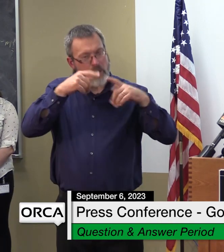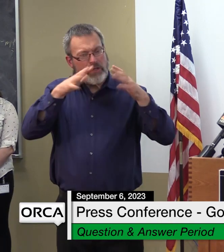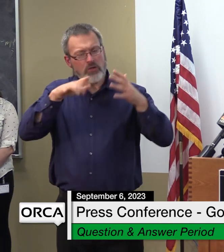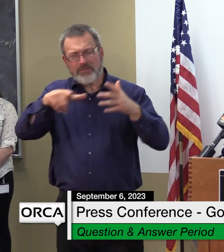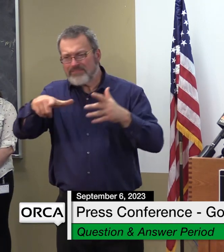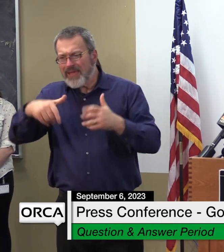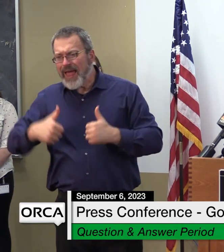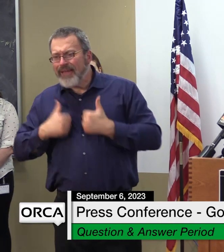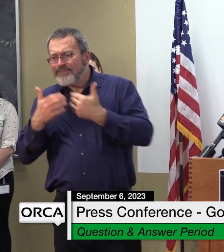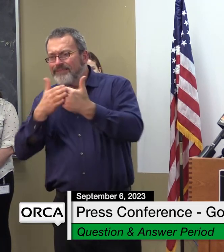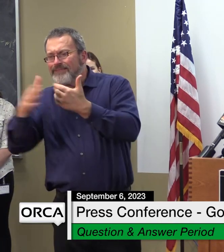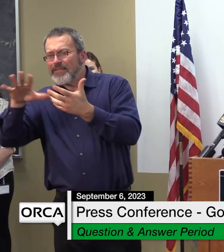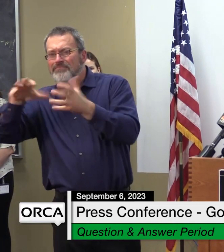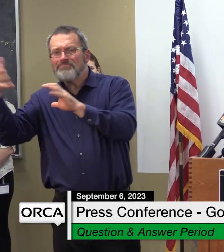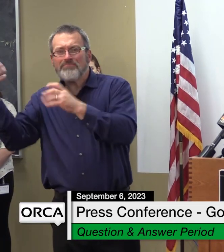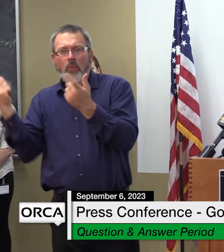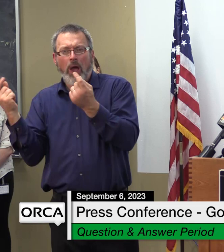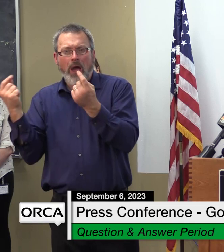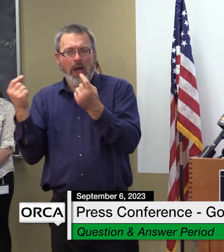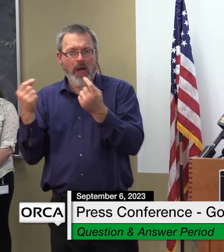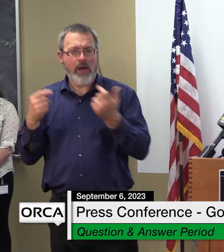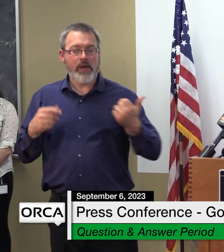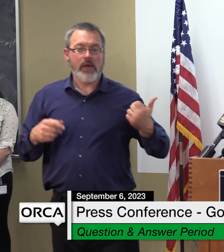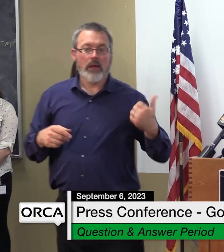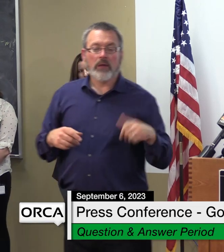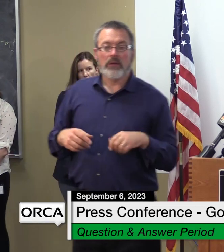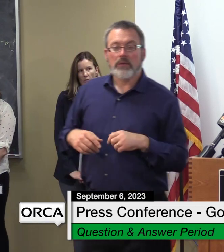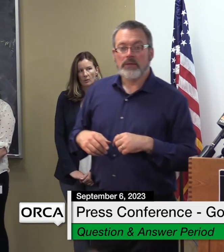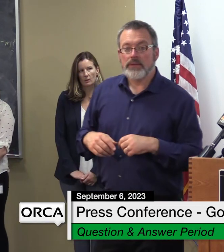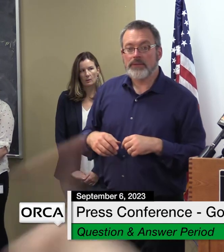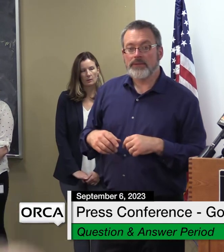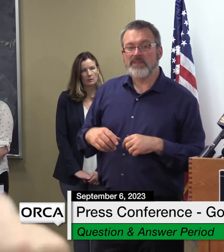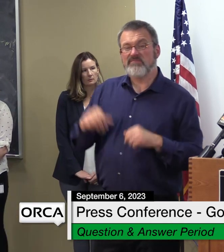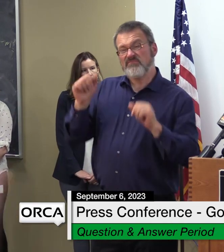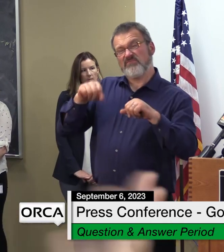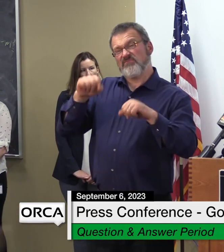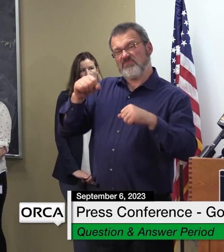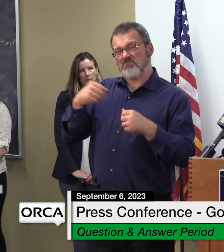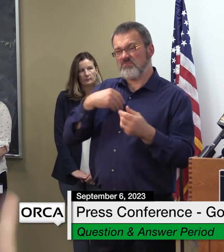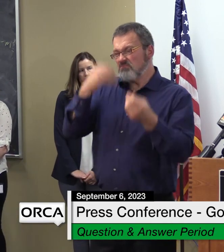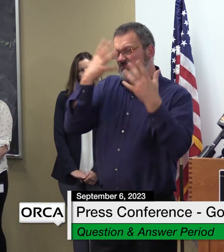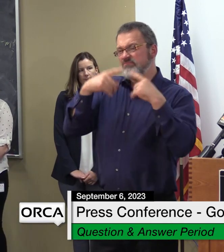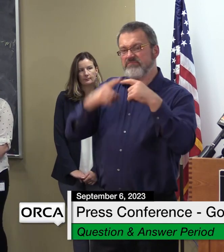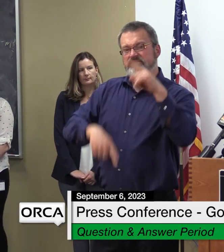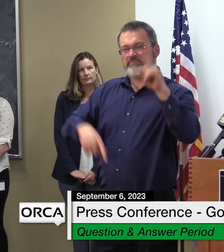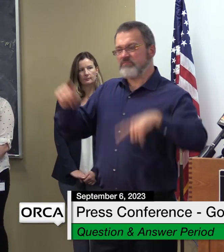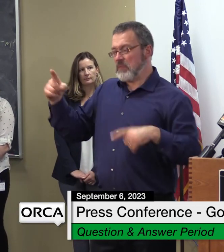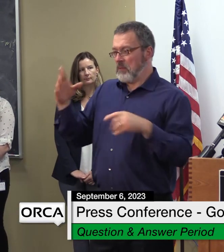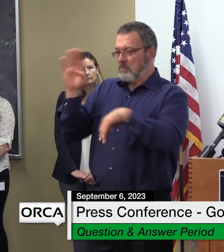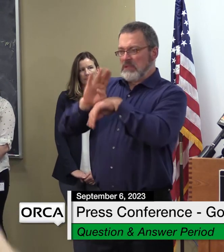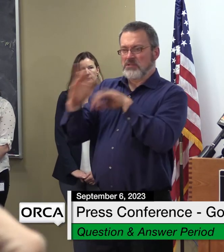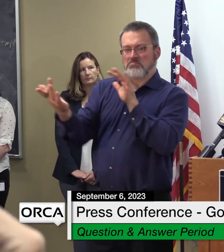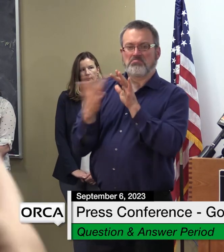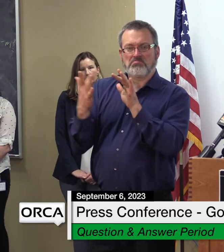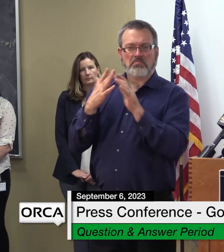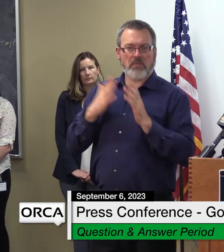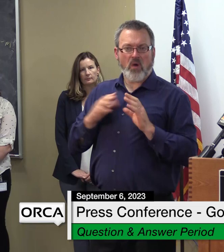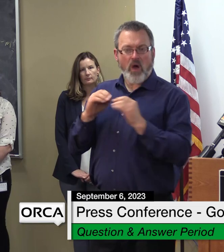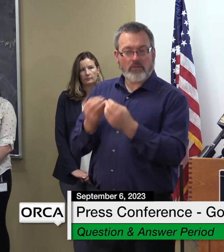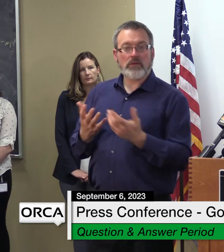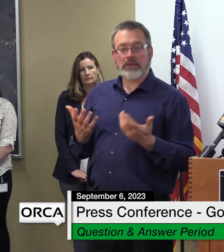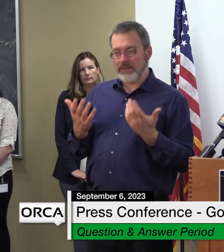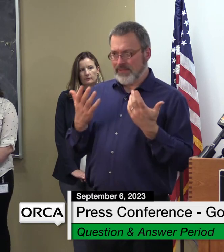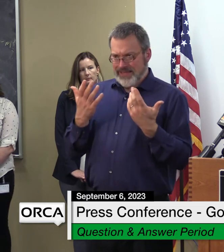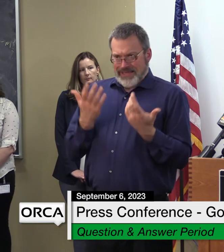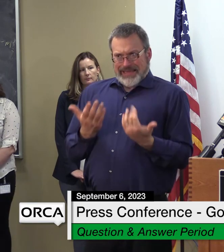able to get some aid here. Yeah, I'm hearing from a lot of businesses trying to make decisions about what they're going to do next,